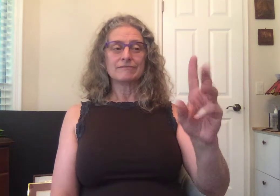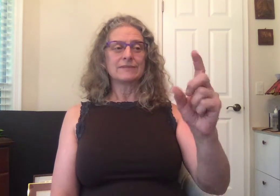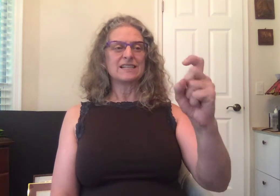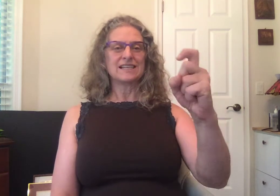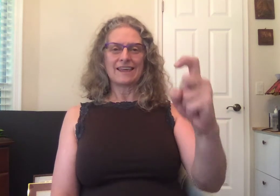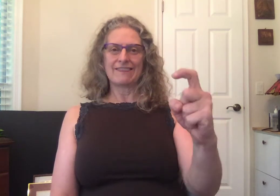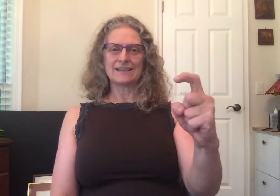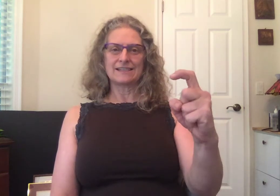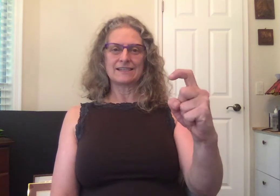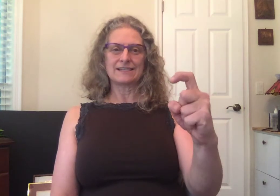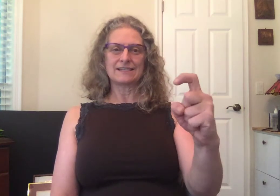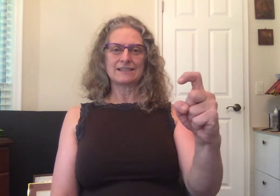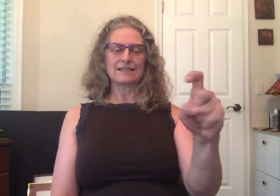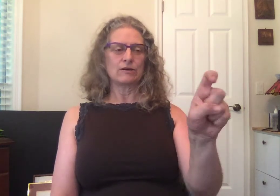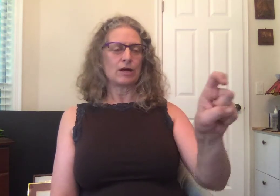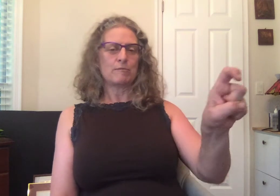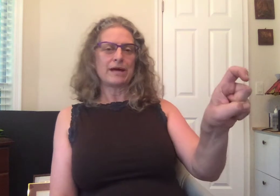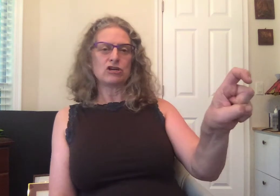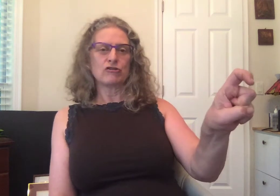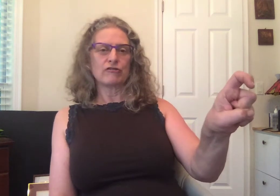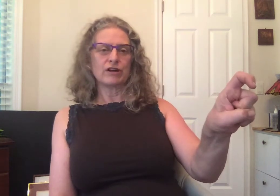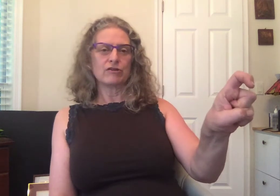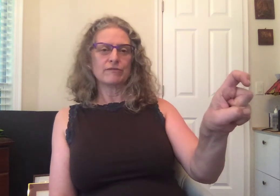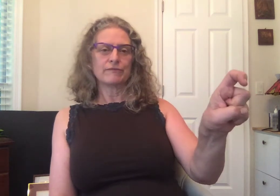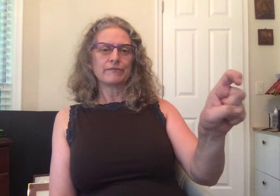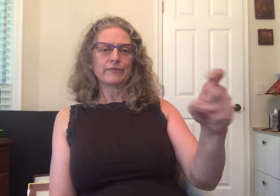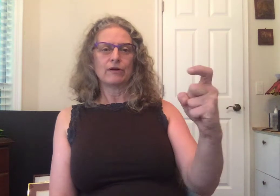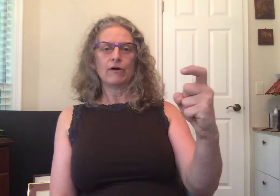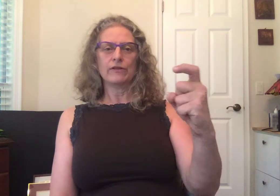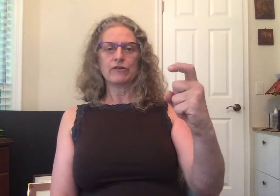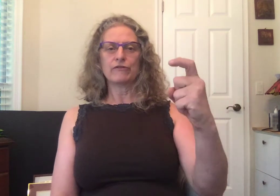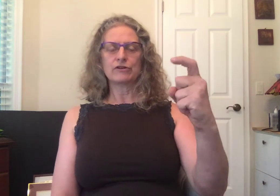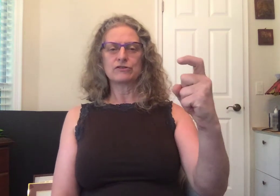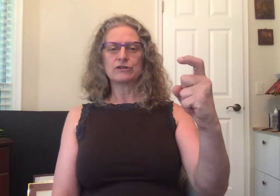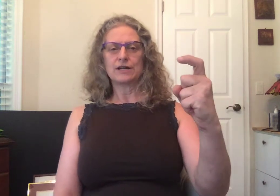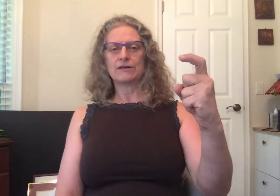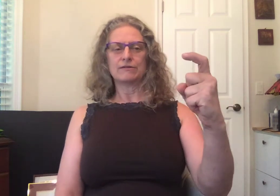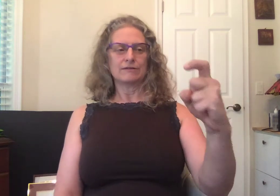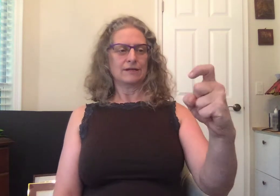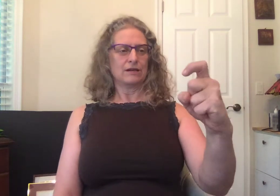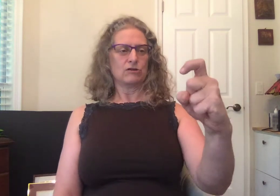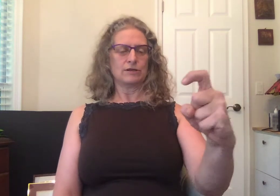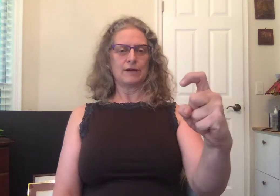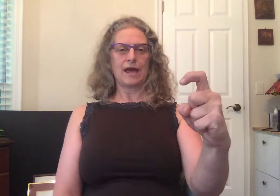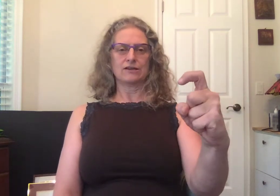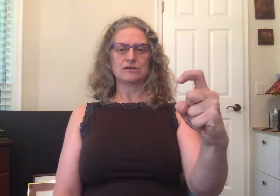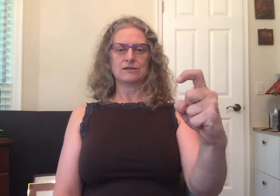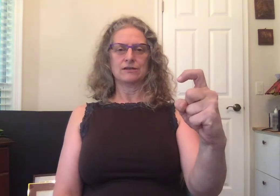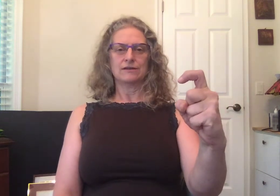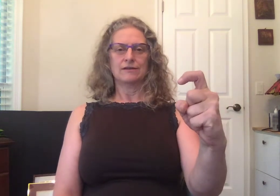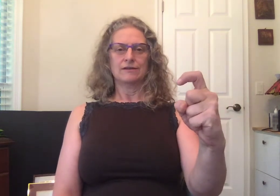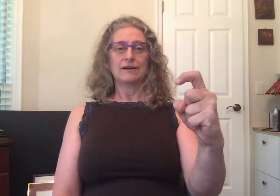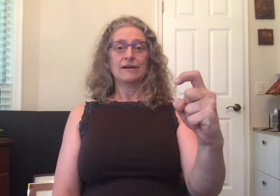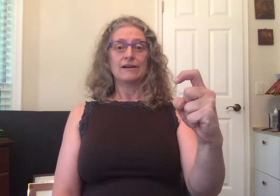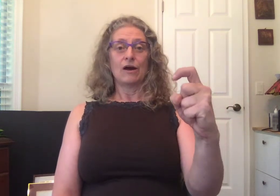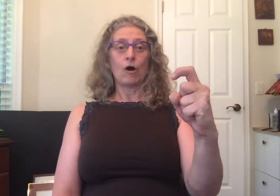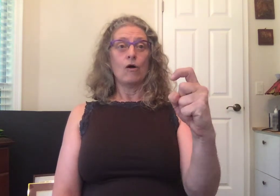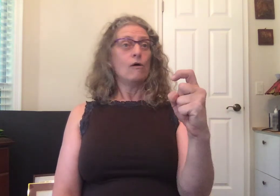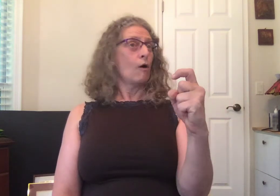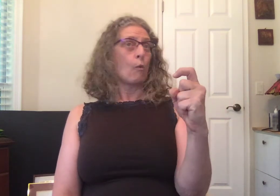is like this. You kind of bend your finger. All the other fingers are down. It goes X. Now, a